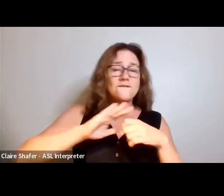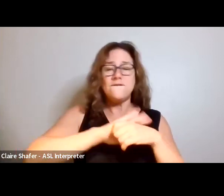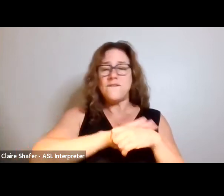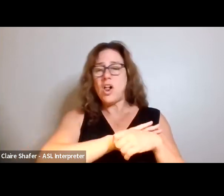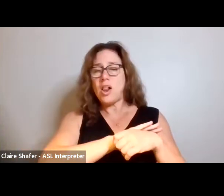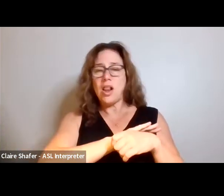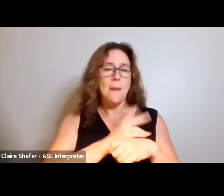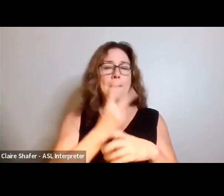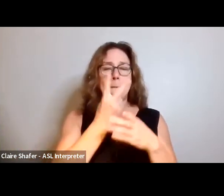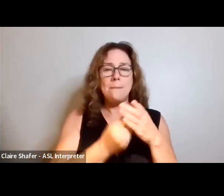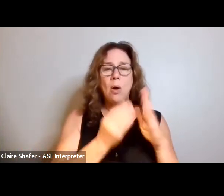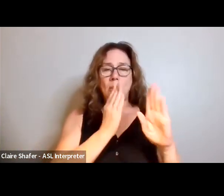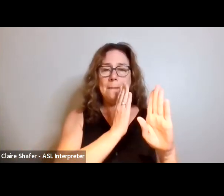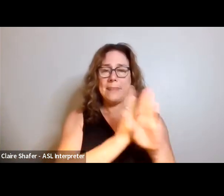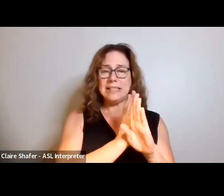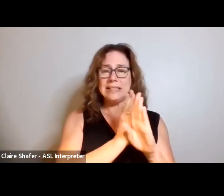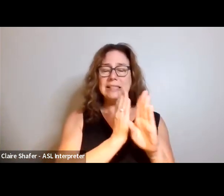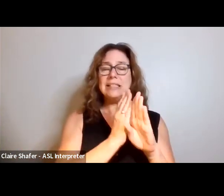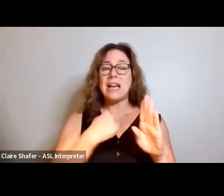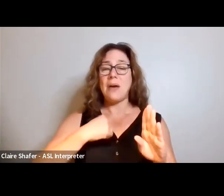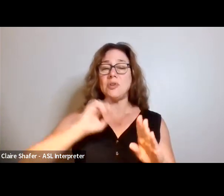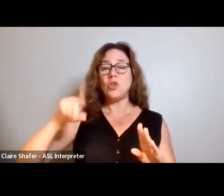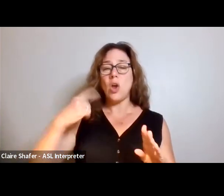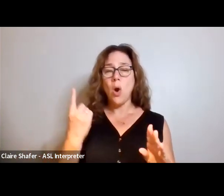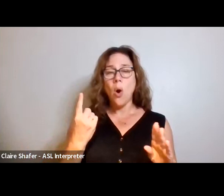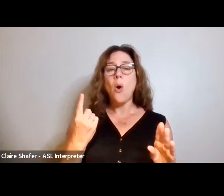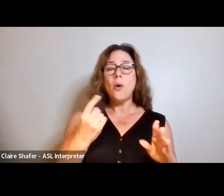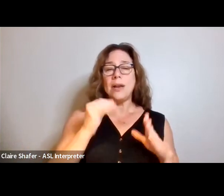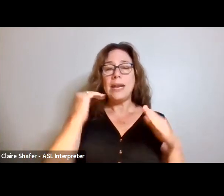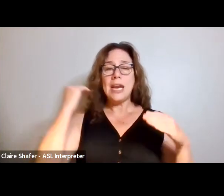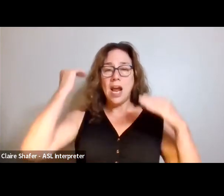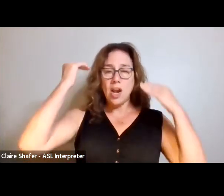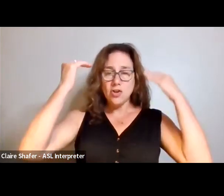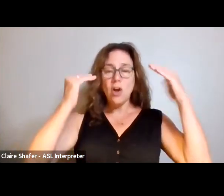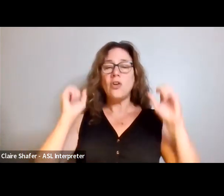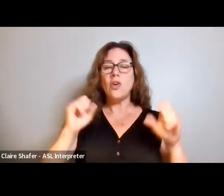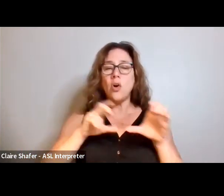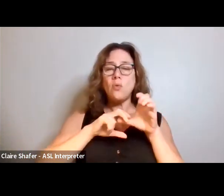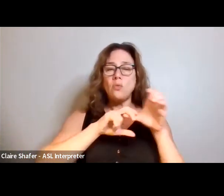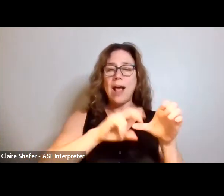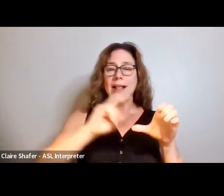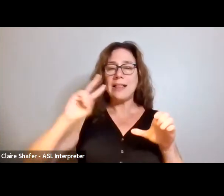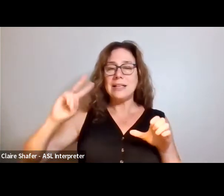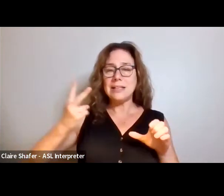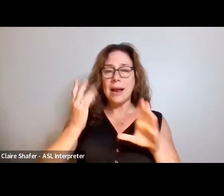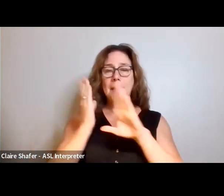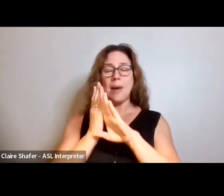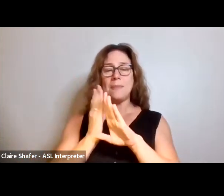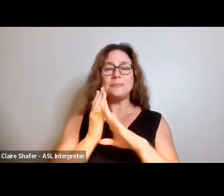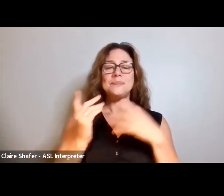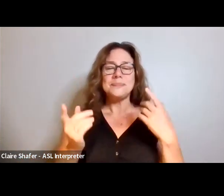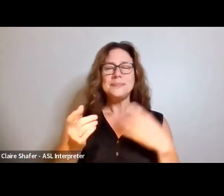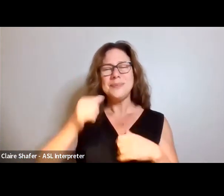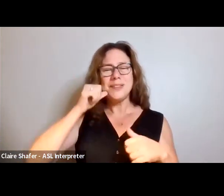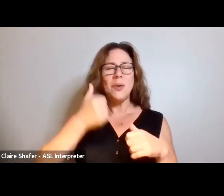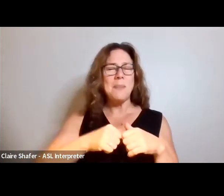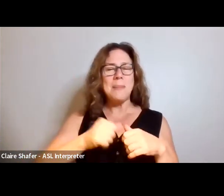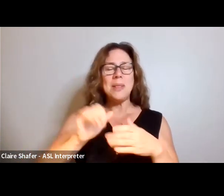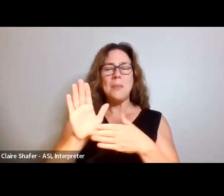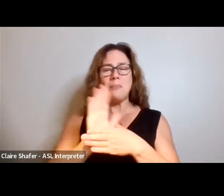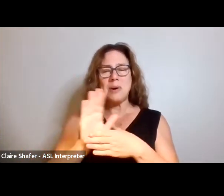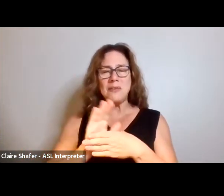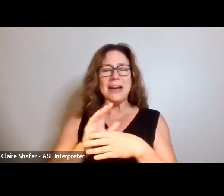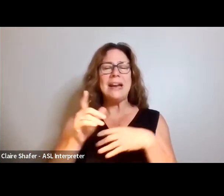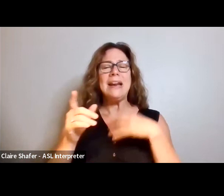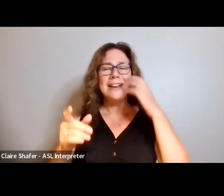that I was the only adult who could ride our second bus. And so it felt like an episode of those who remember Ferris Bueller's Day Off, where Rooney gets on